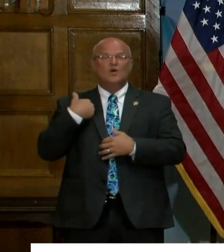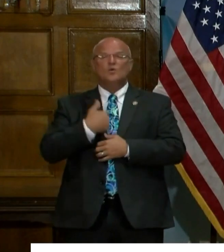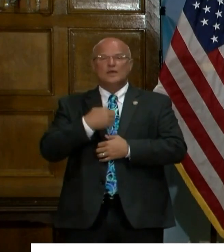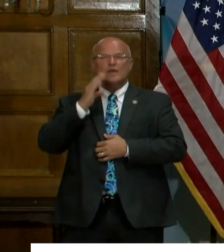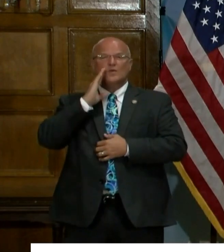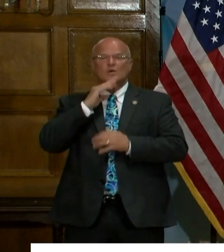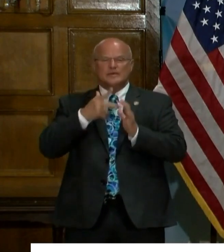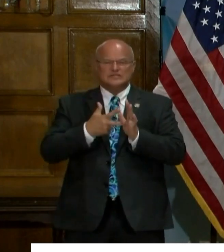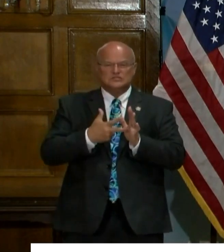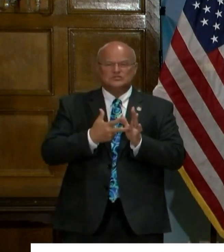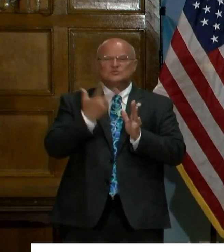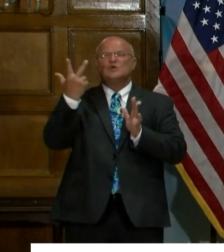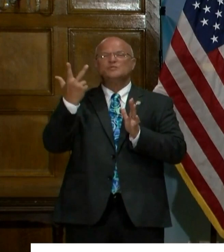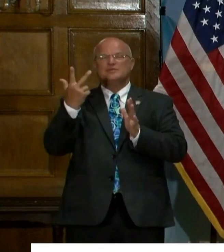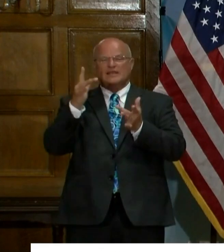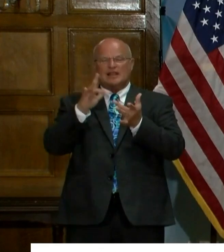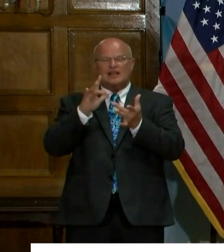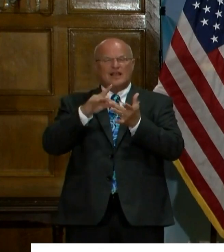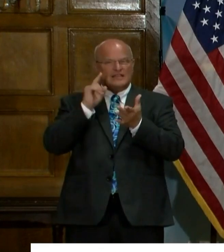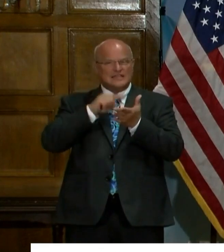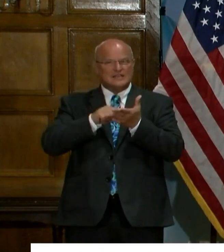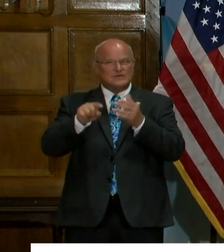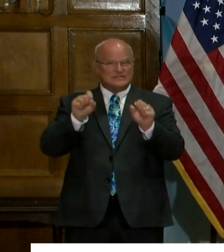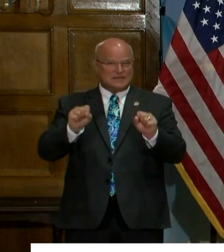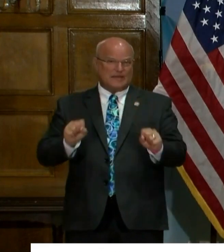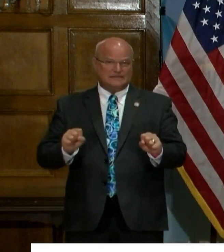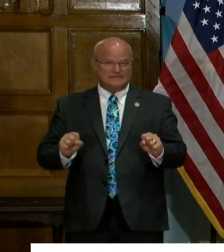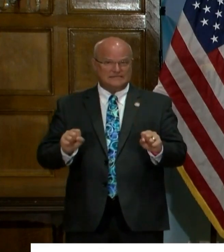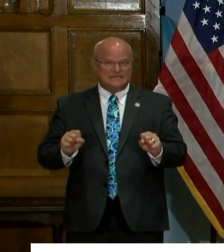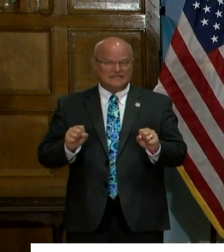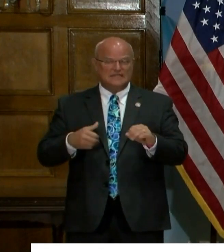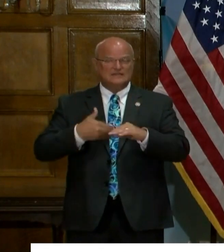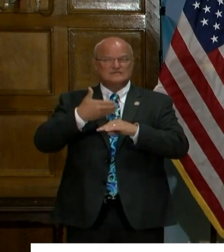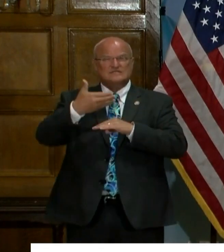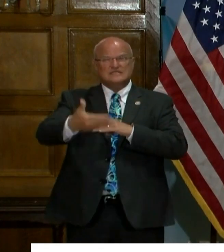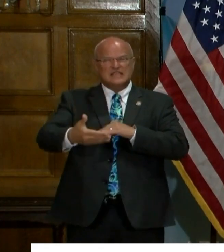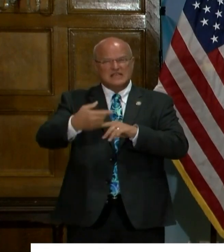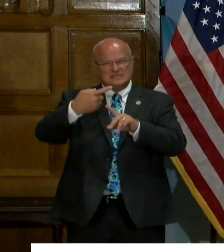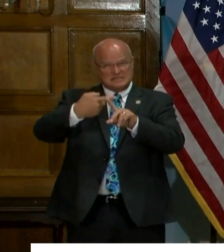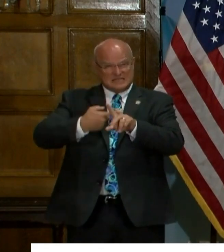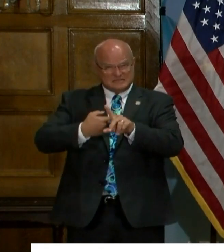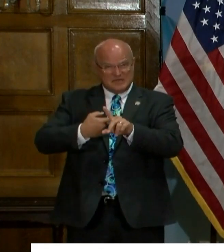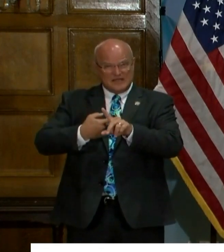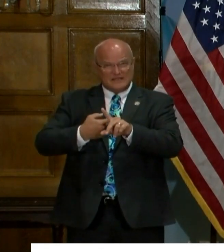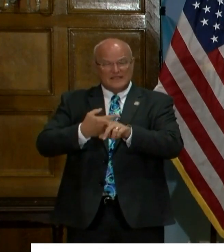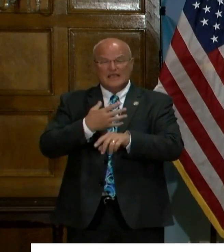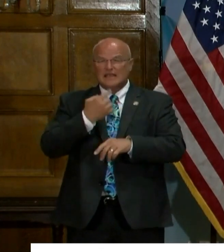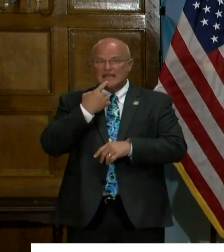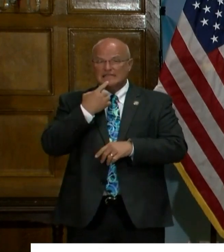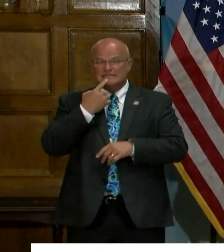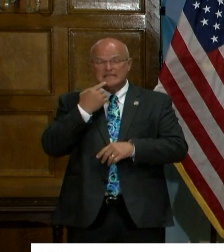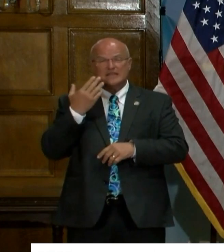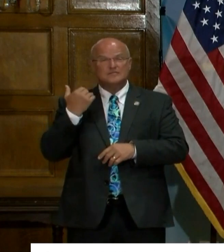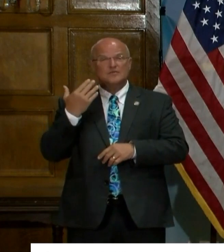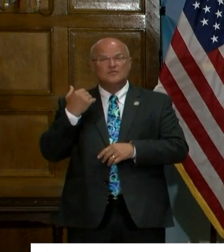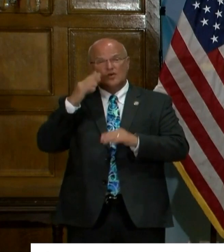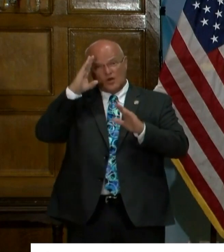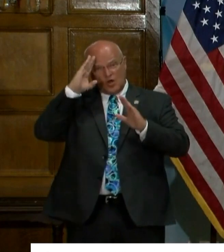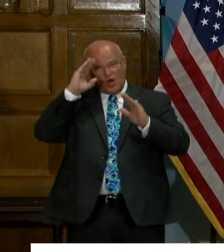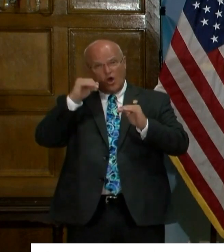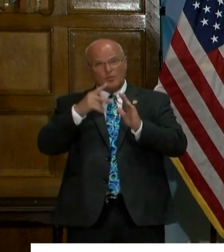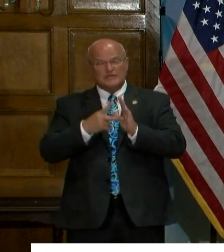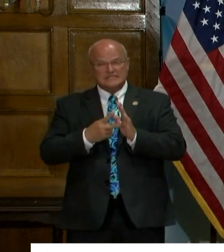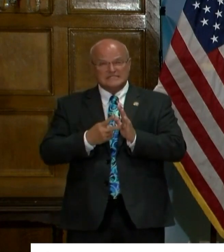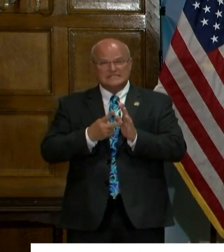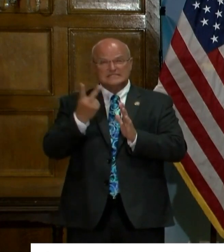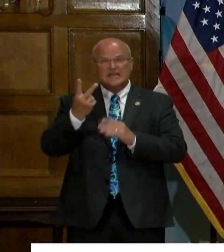be tripling our contact tracing capacity over the course of the next month, and as I mentioned before, hoping to